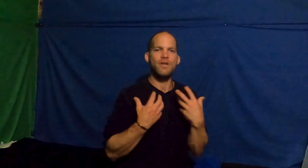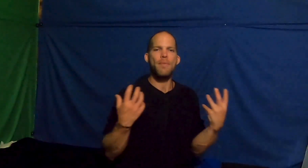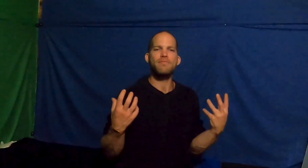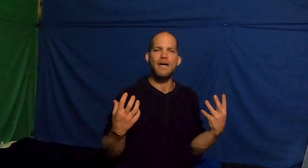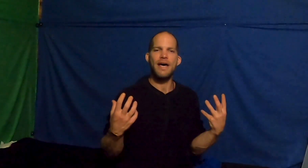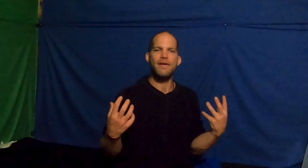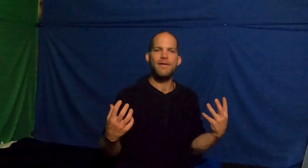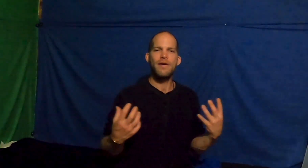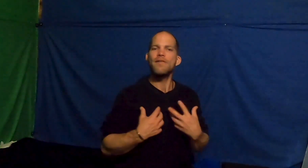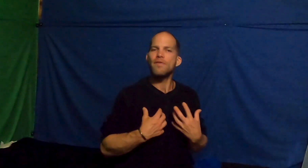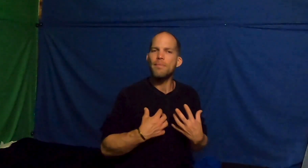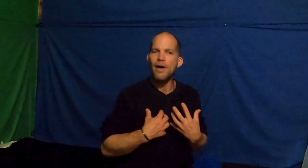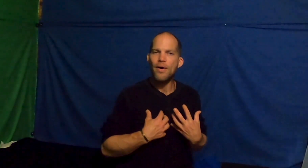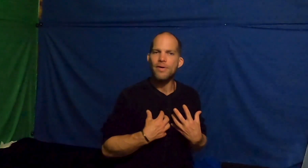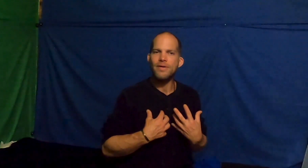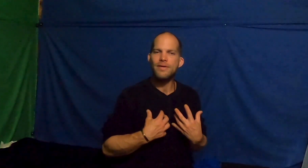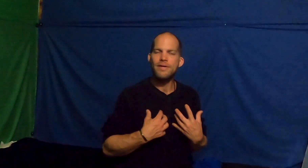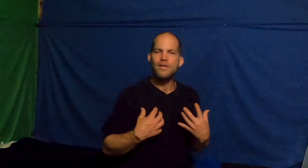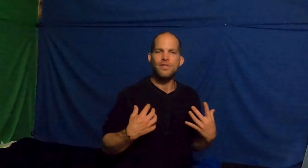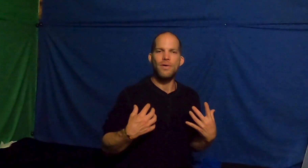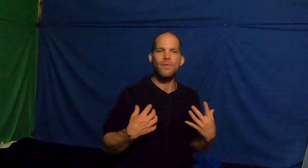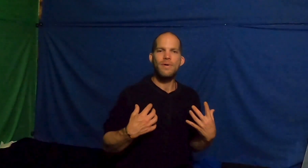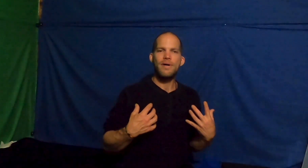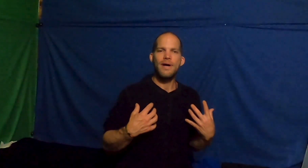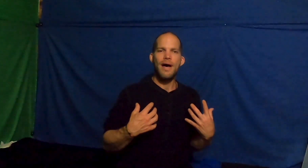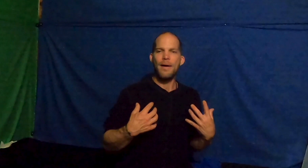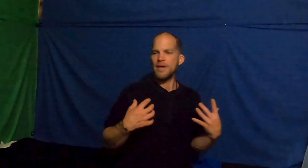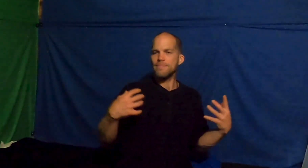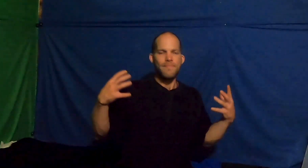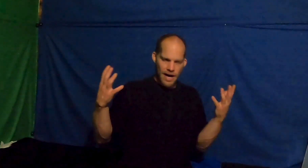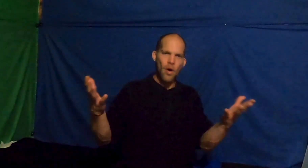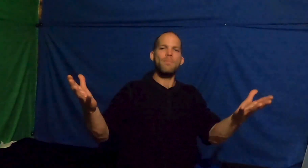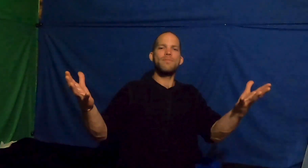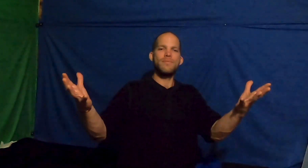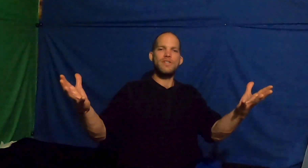top of my head from my heart. So, I mean, I hope this all